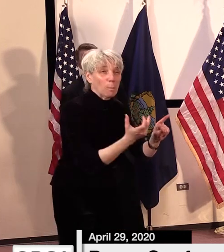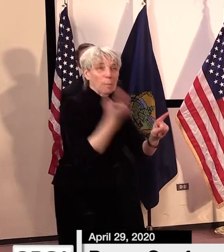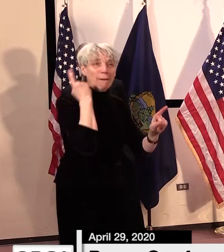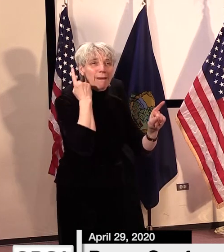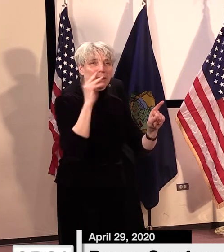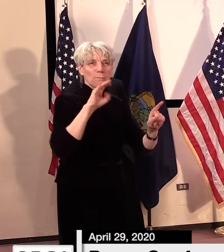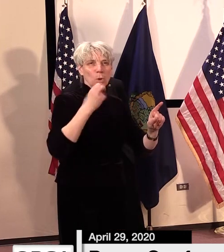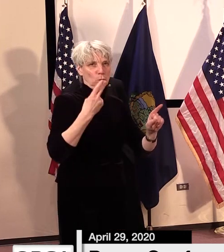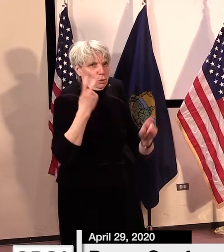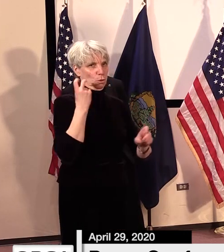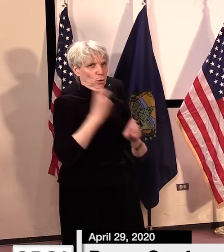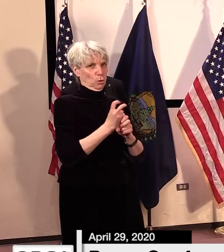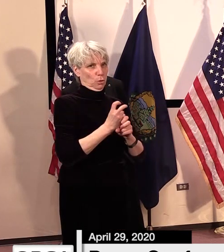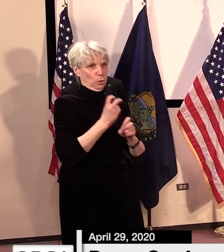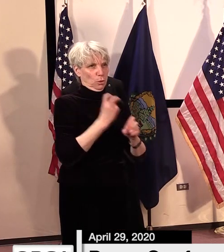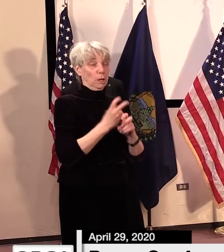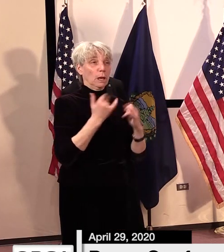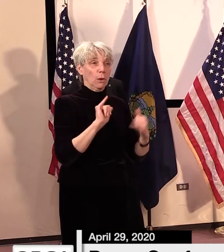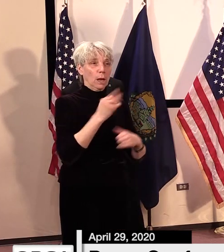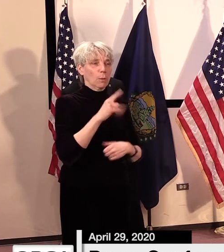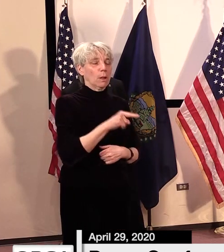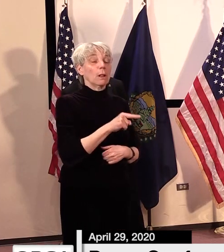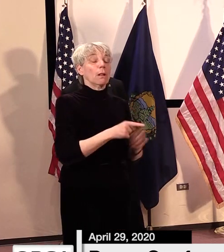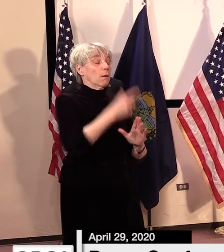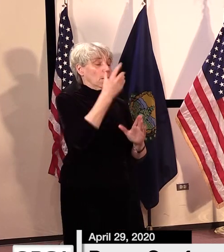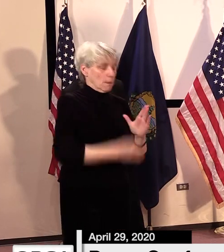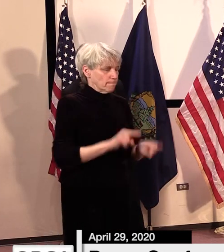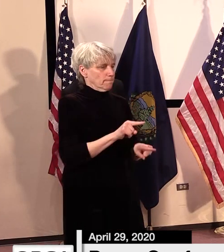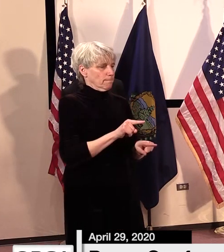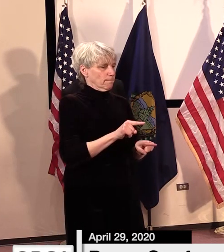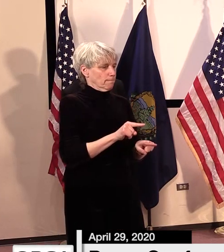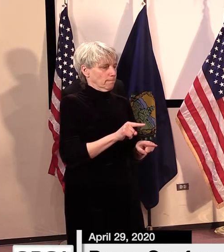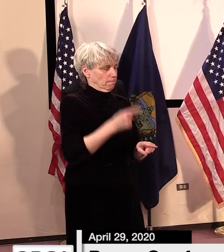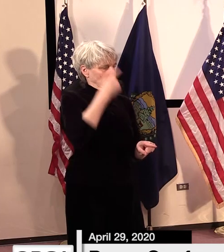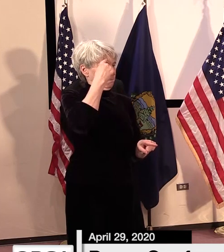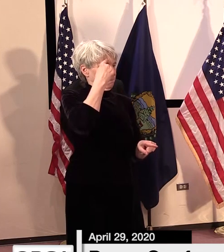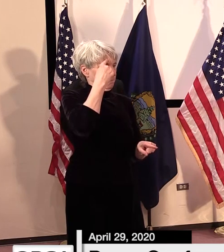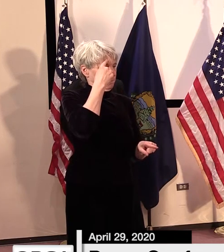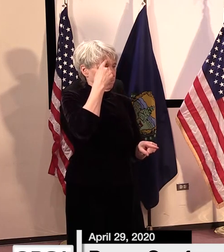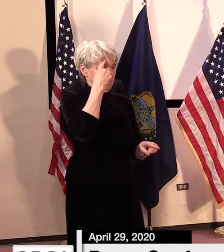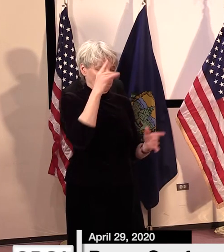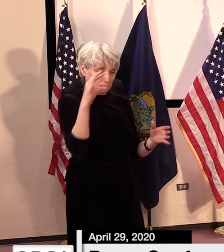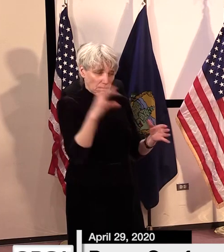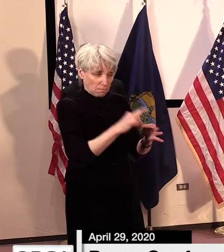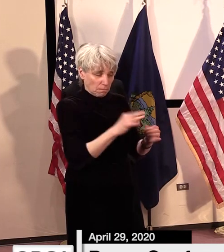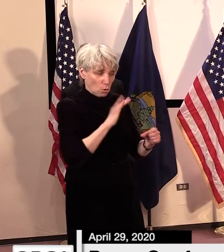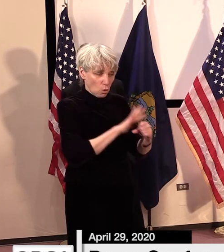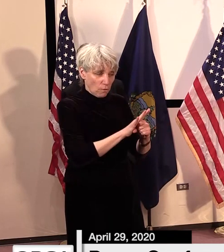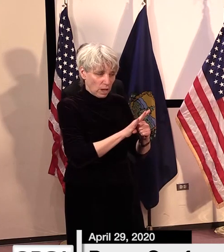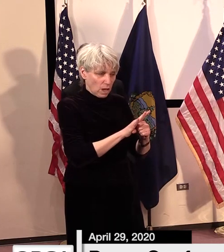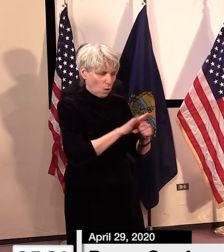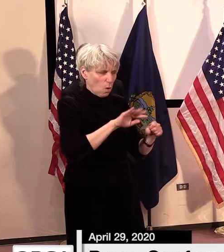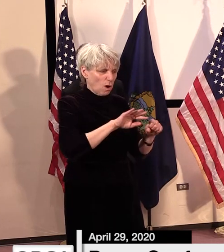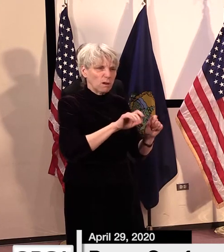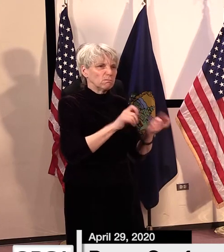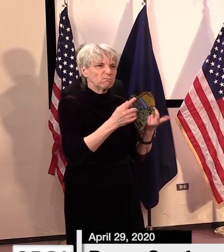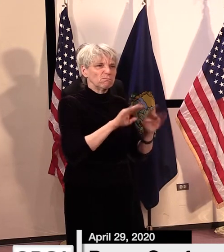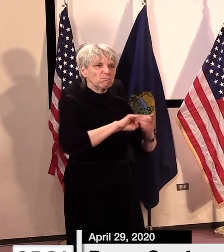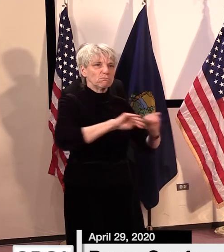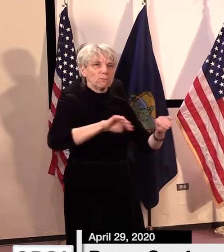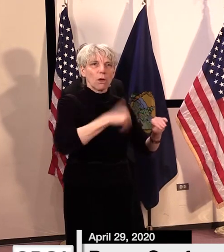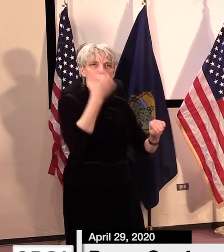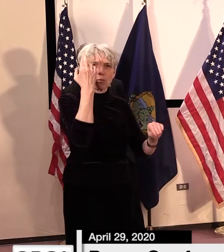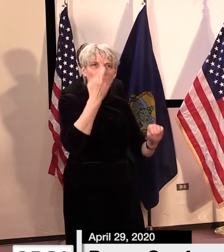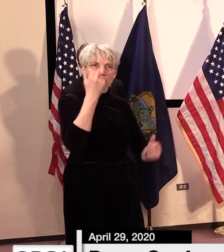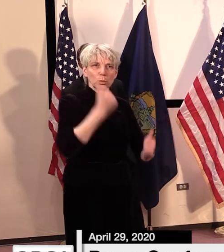but certainly now it's always considered. And I think often communities